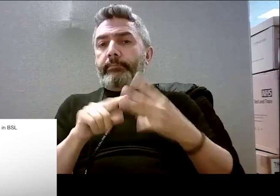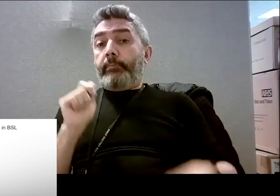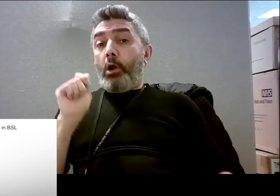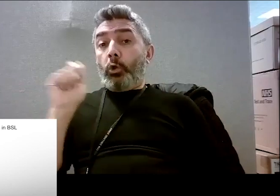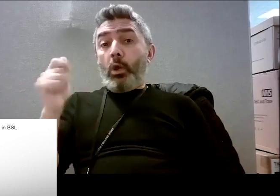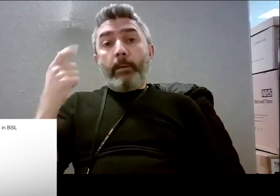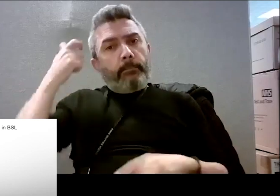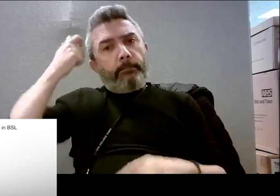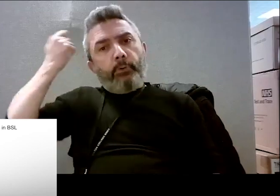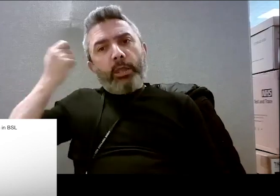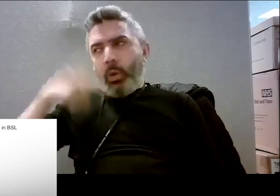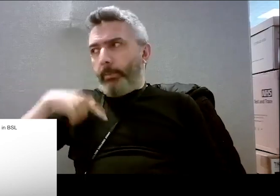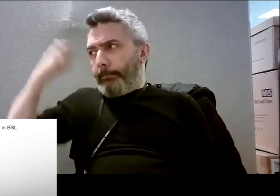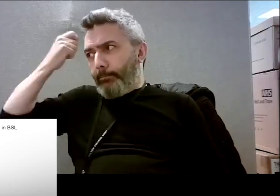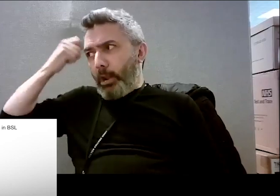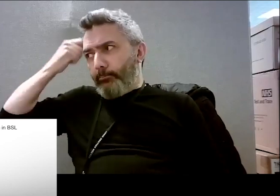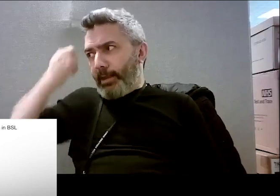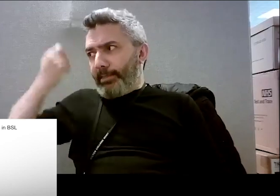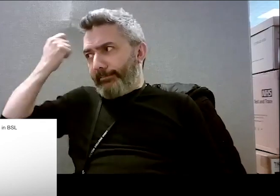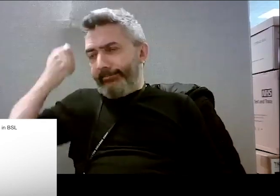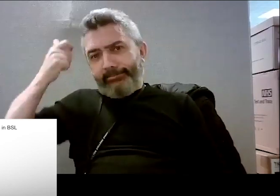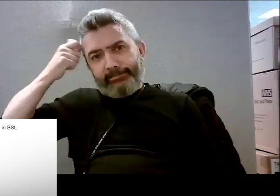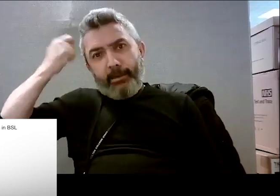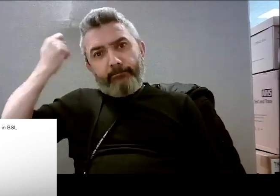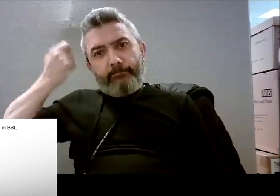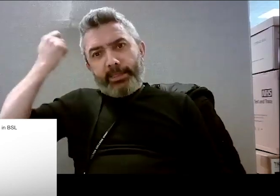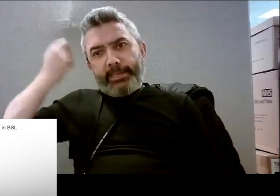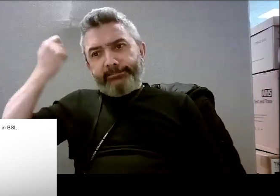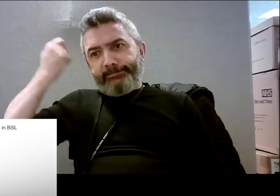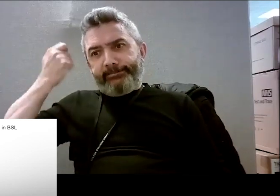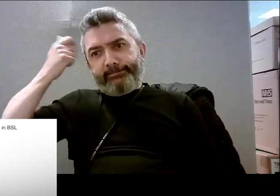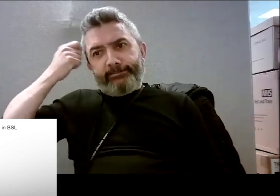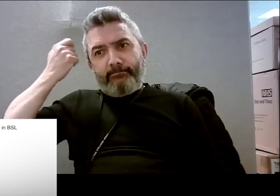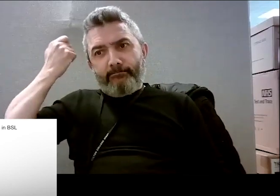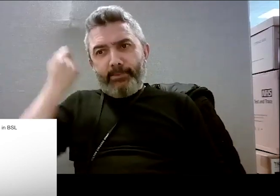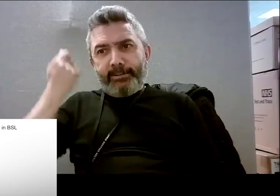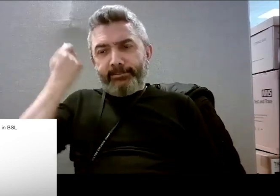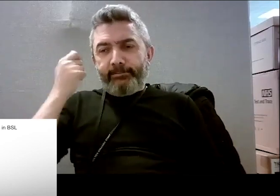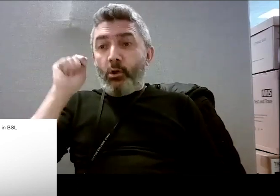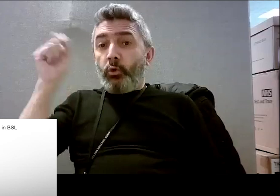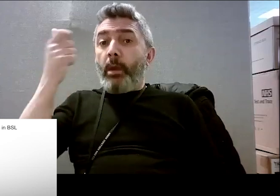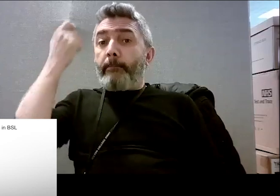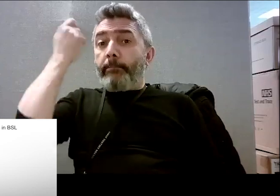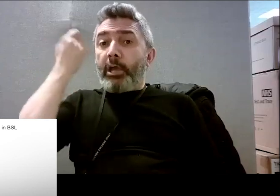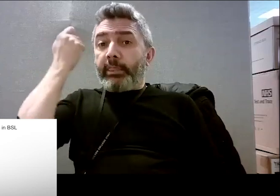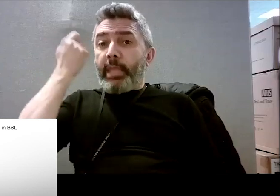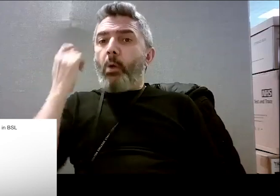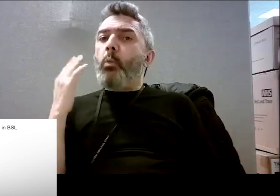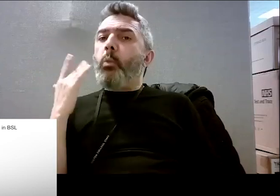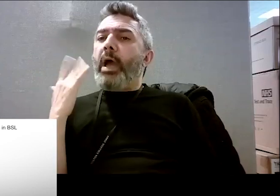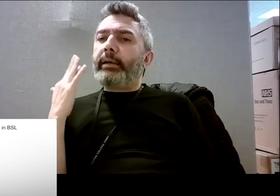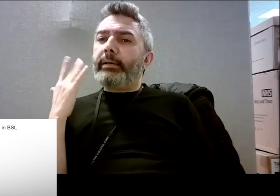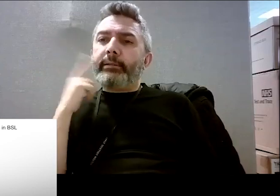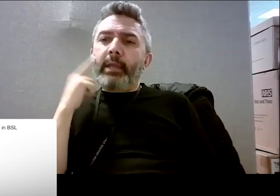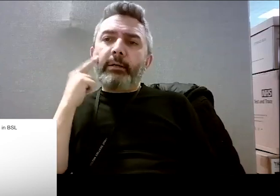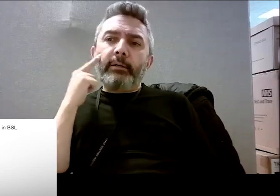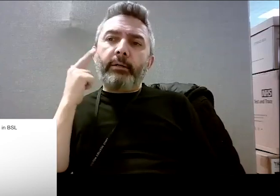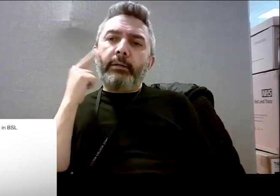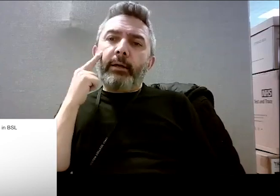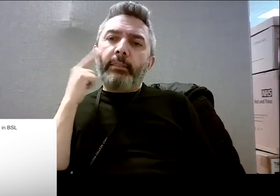So the third one, your birthday. We always have our hair pulled on our birthday. Your birthday, when? So